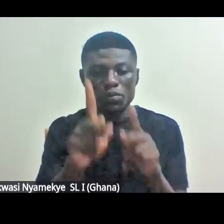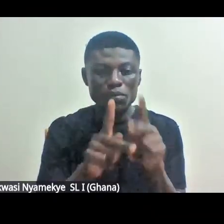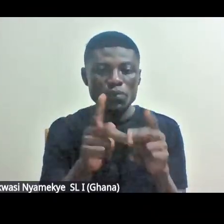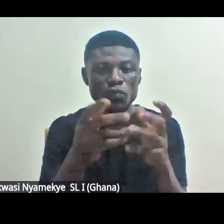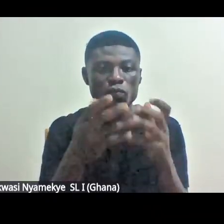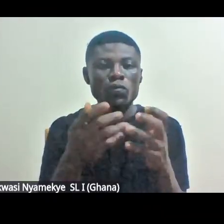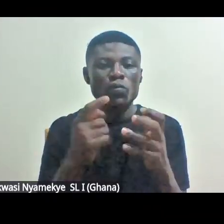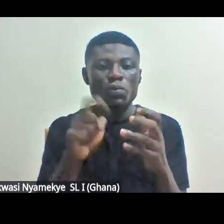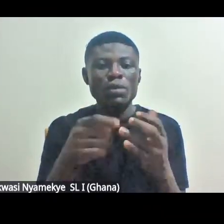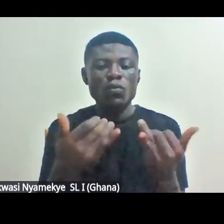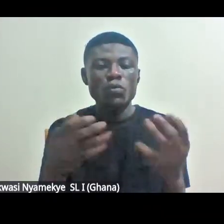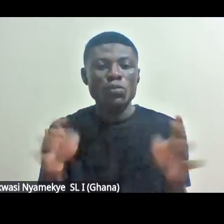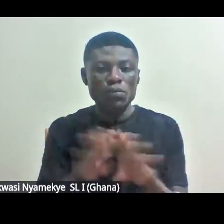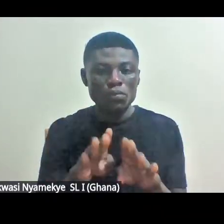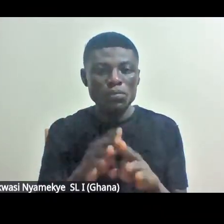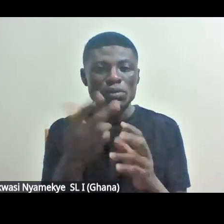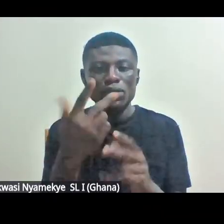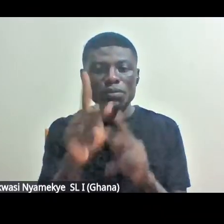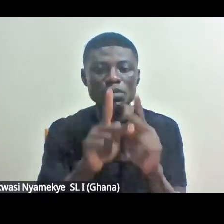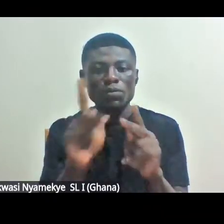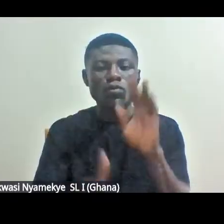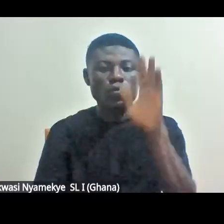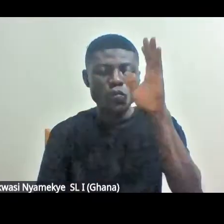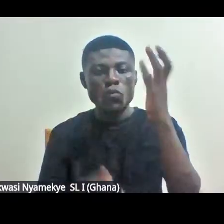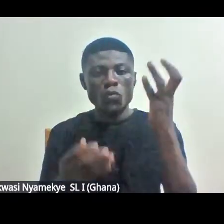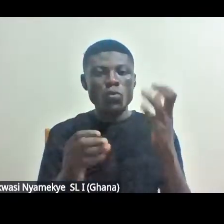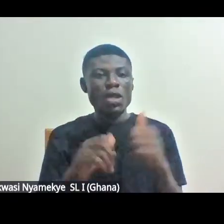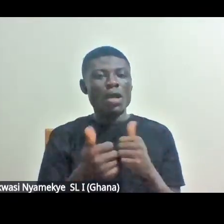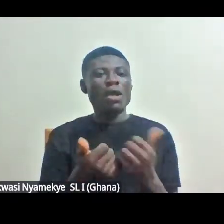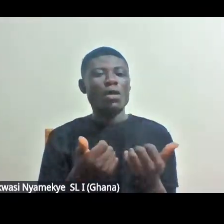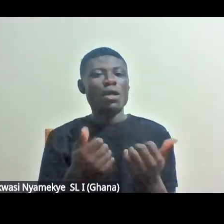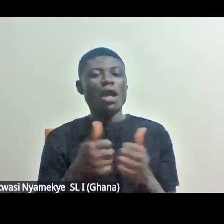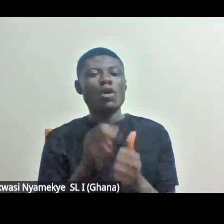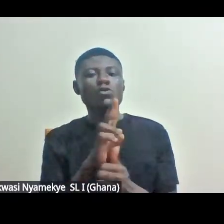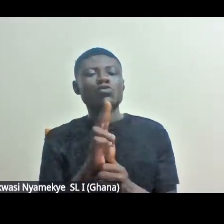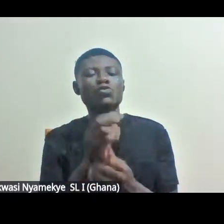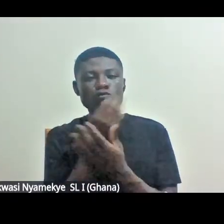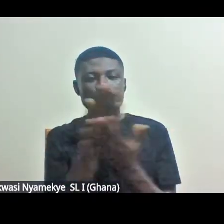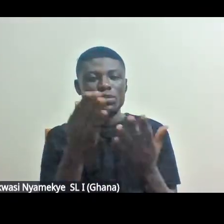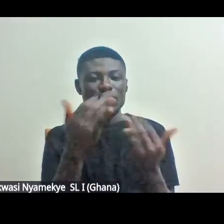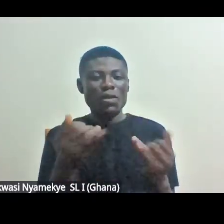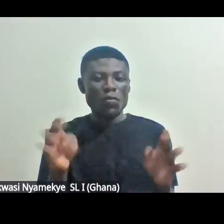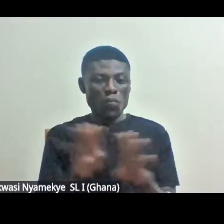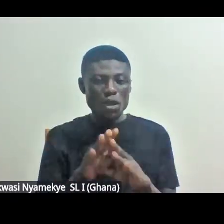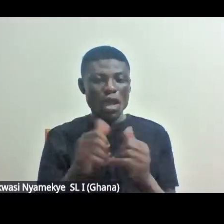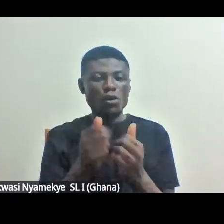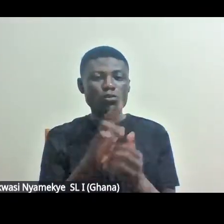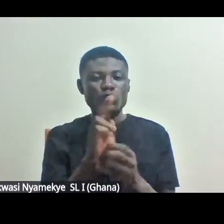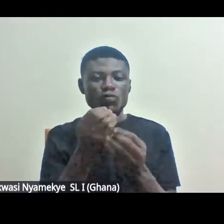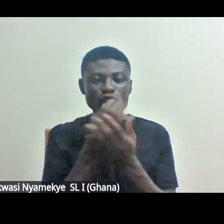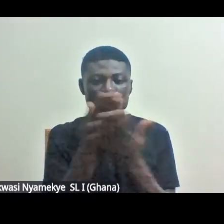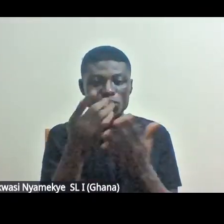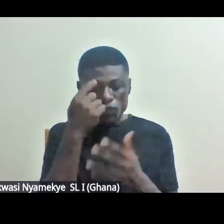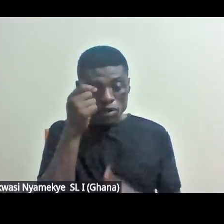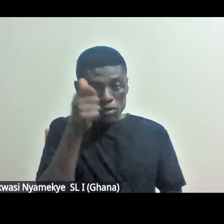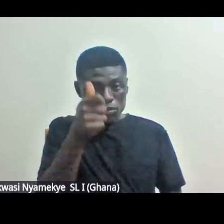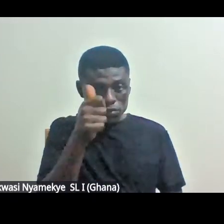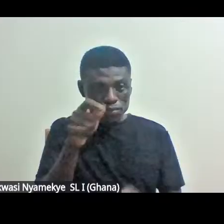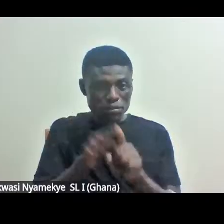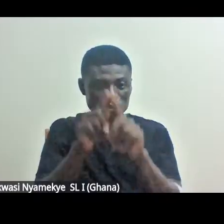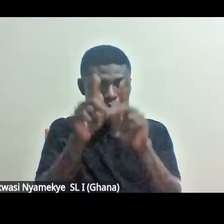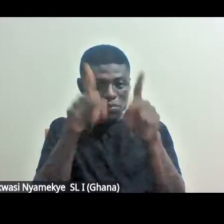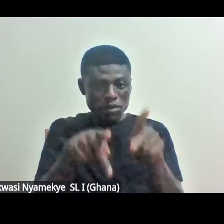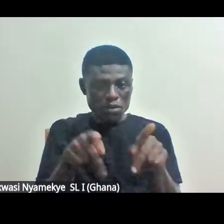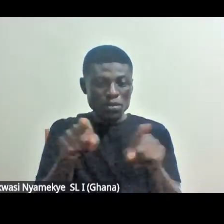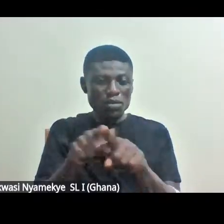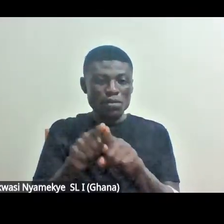leave now, 3 people at least. How are you going to use the information you have gained today? For yourself as a person and also for